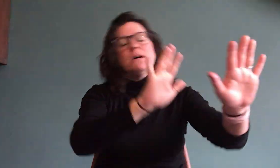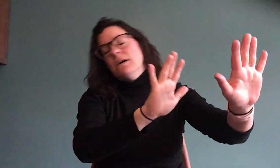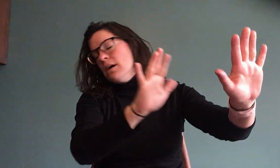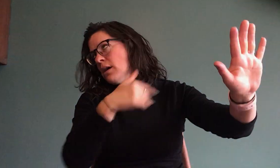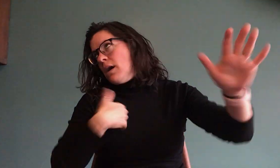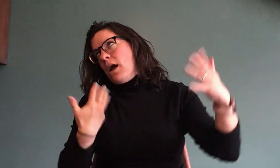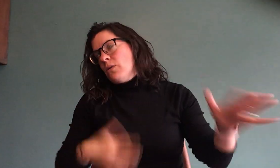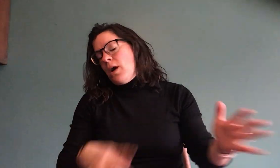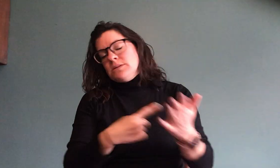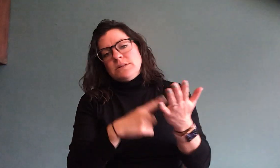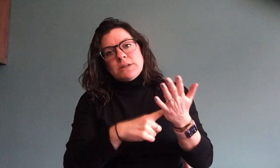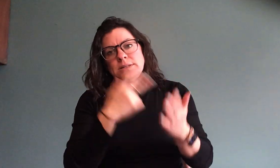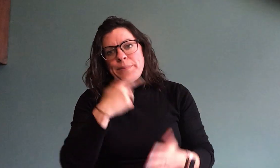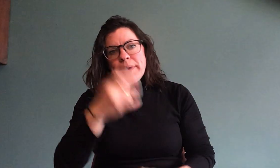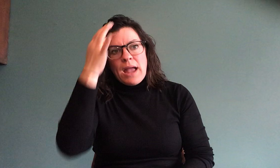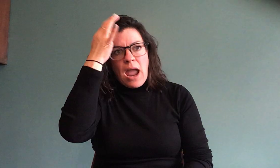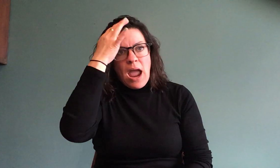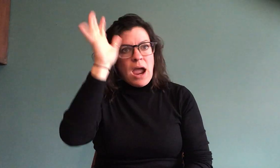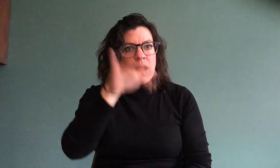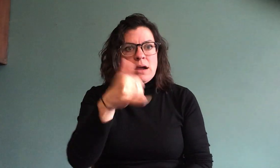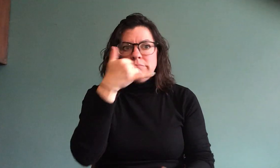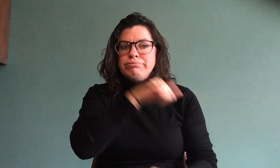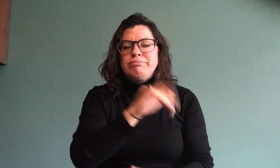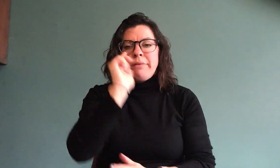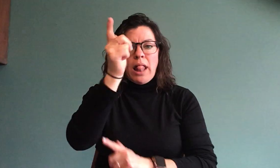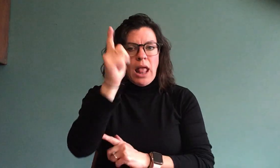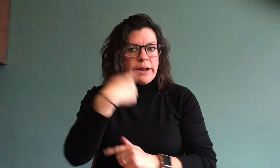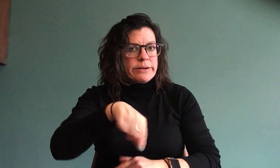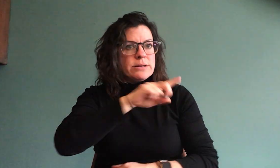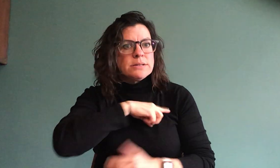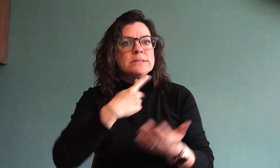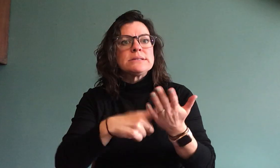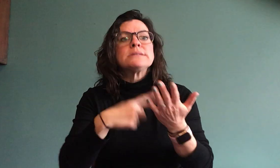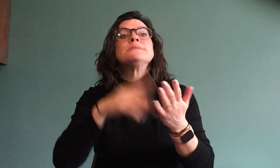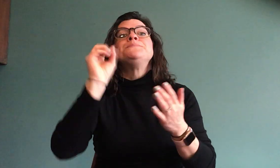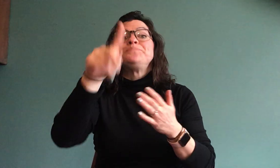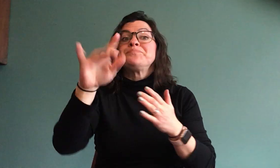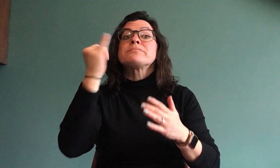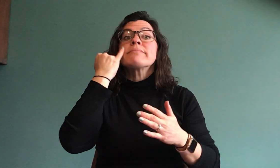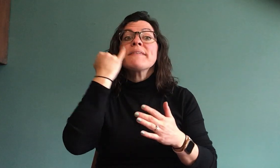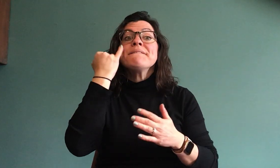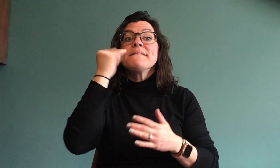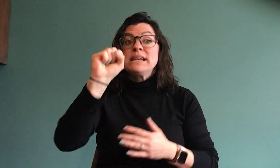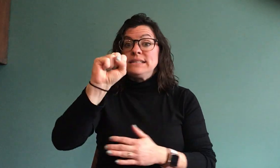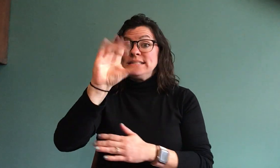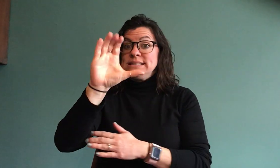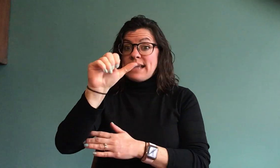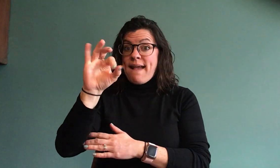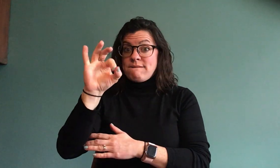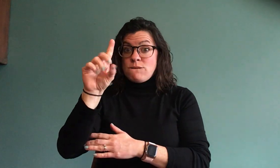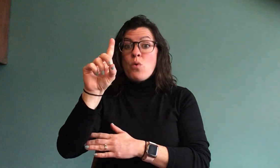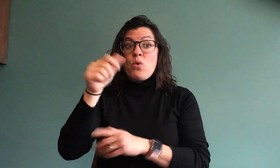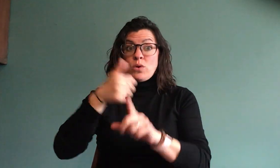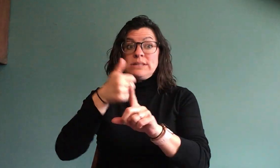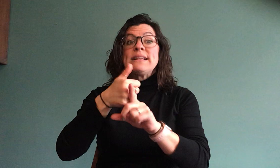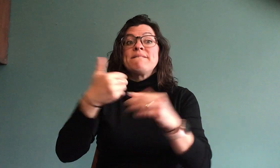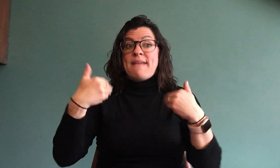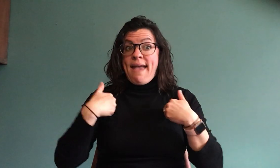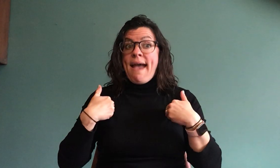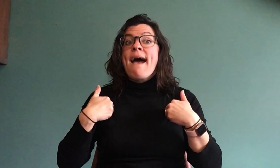can fall off, thus injuring you, thus splashing all over you, whatever the case may be. So real quick